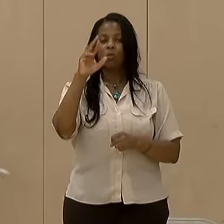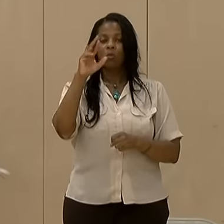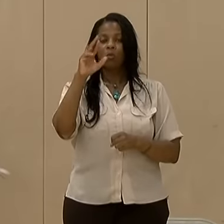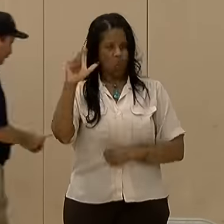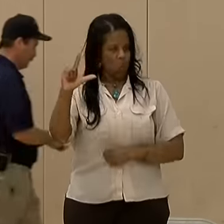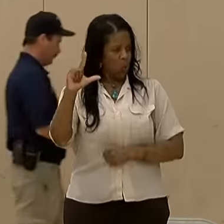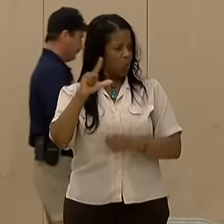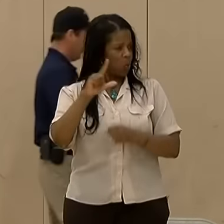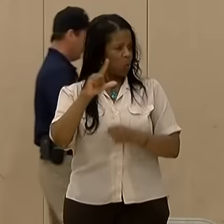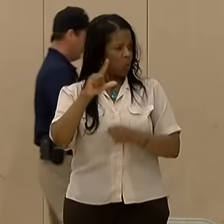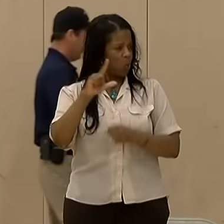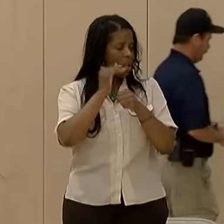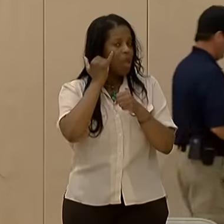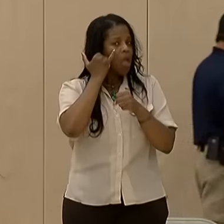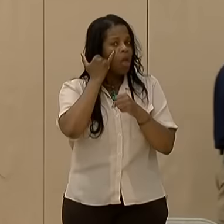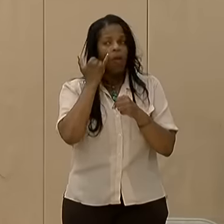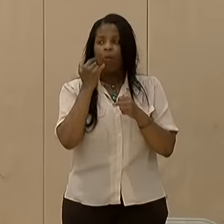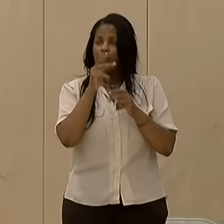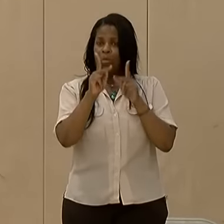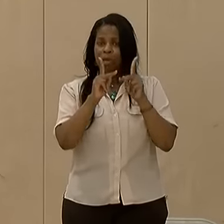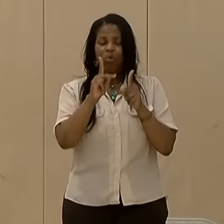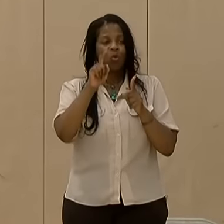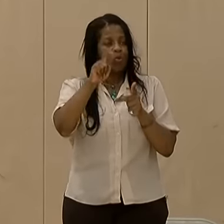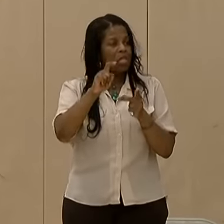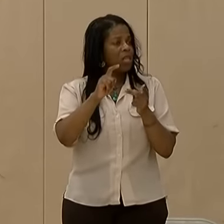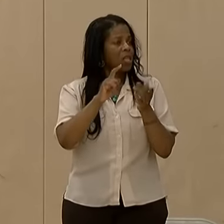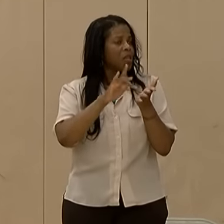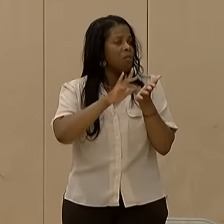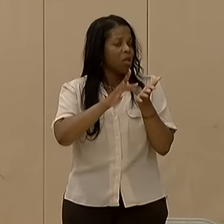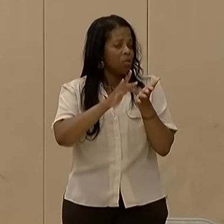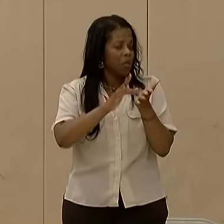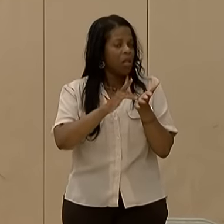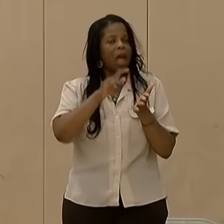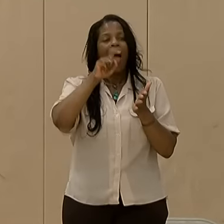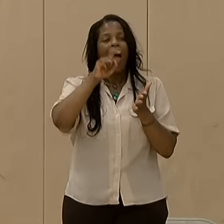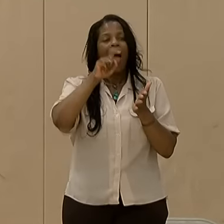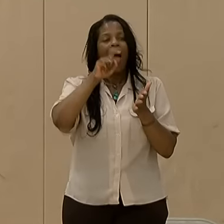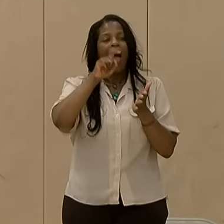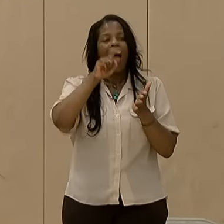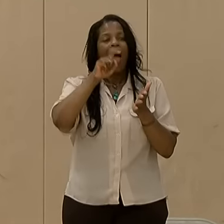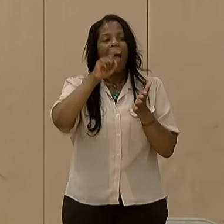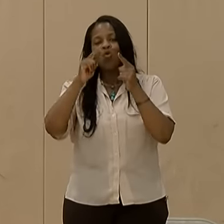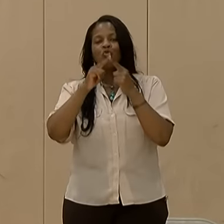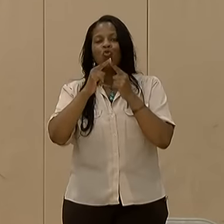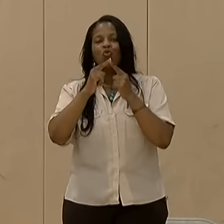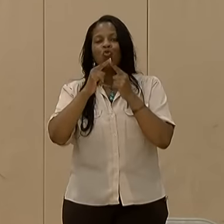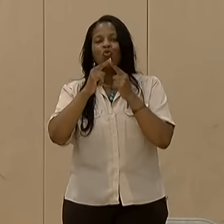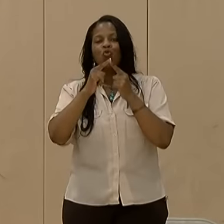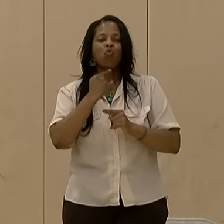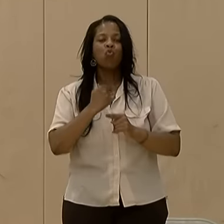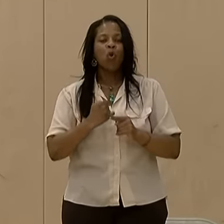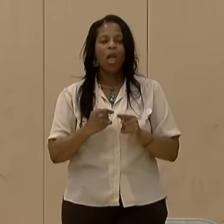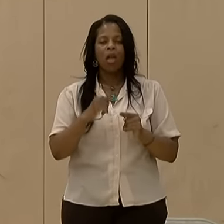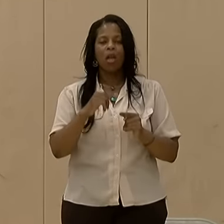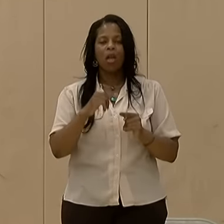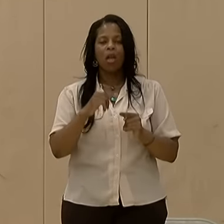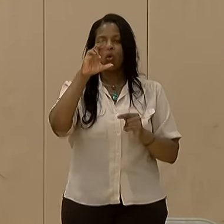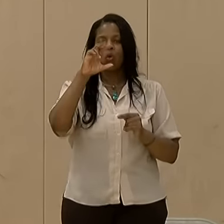need medication, they're going to have to go to the Red Cross shelters at either Kernville Elementary